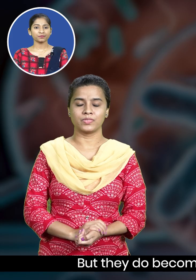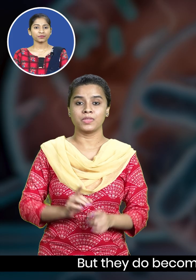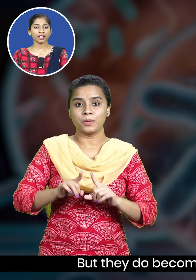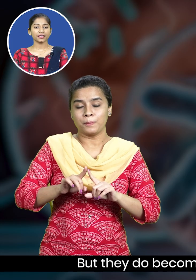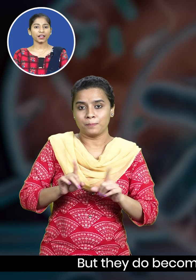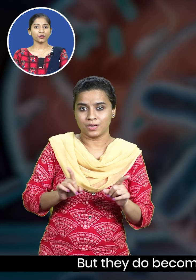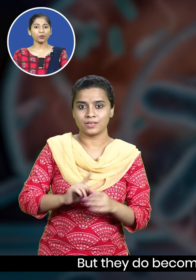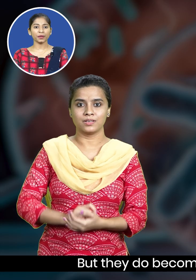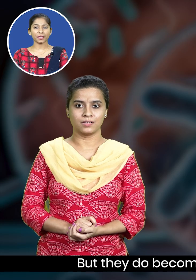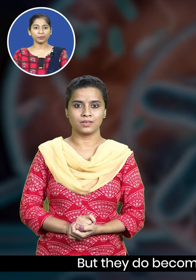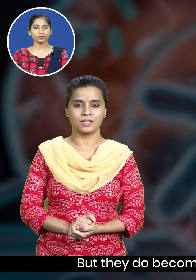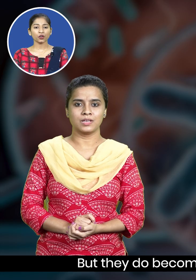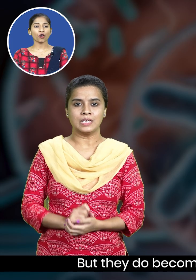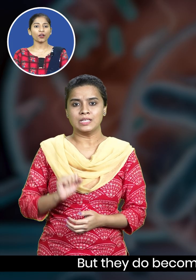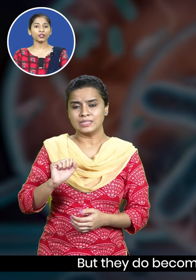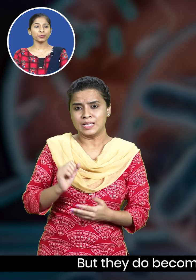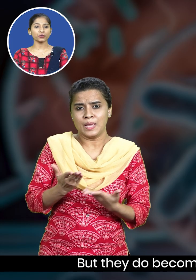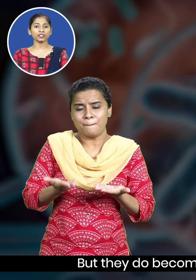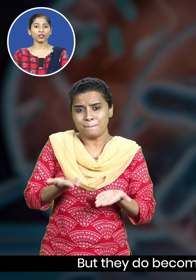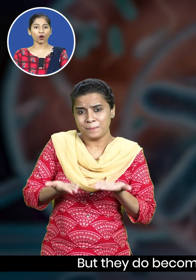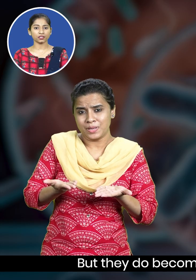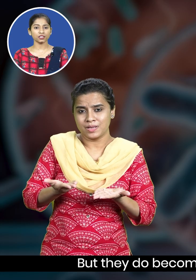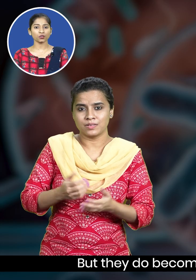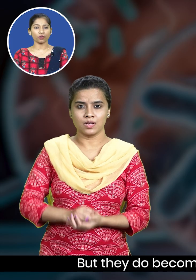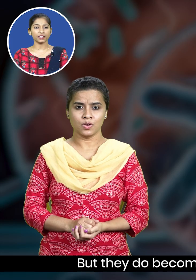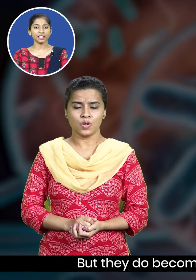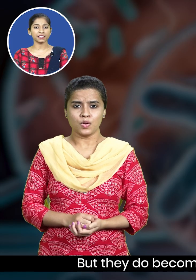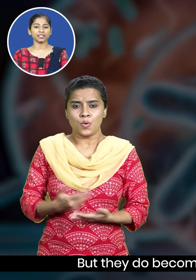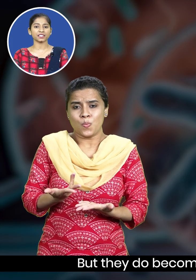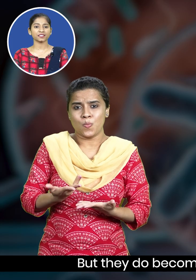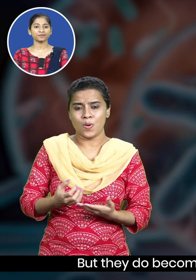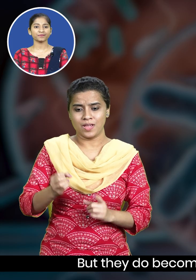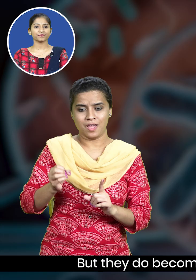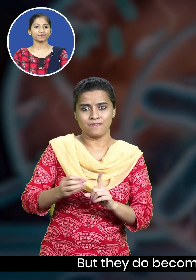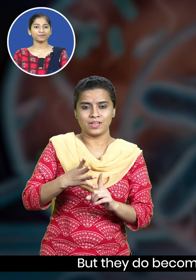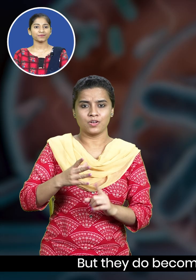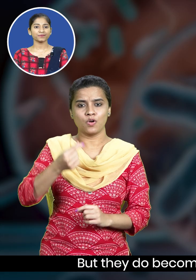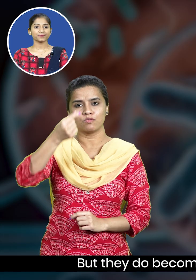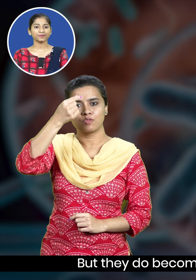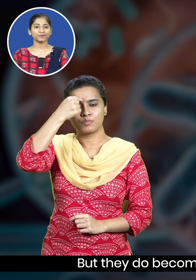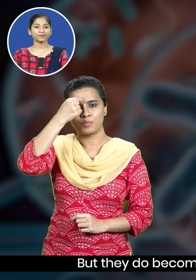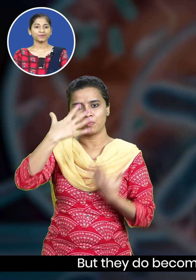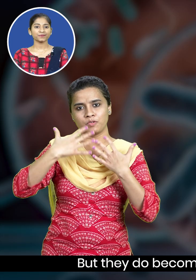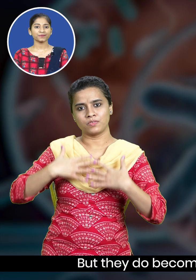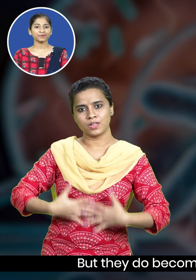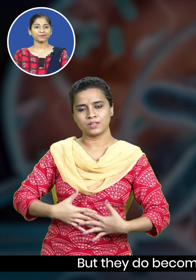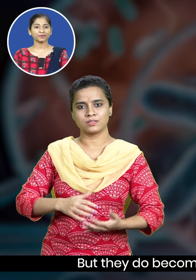But they do become contributory causes of the disease.